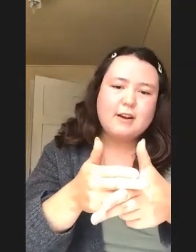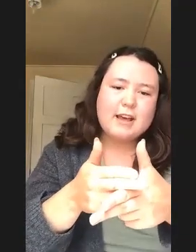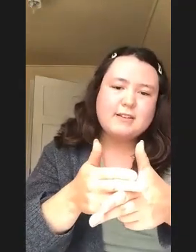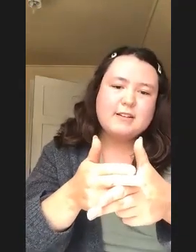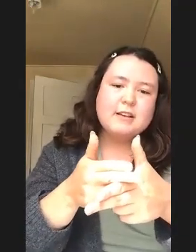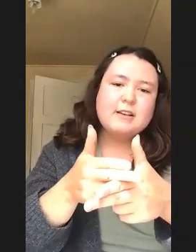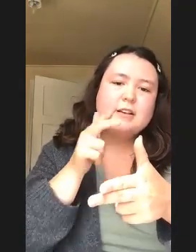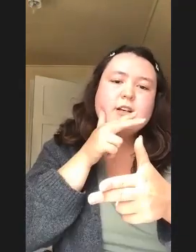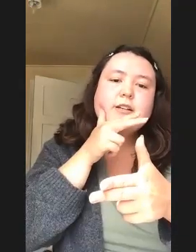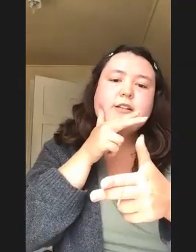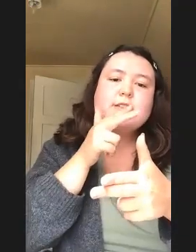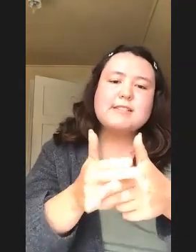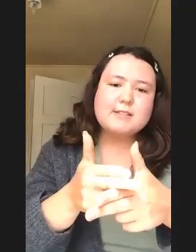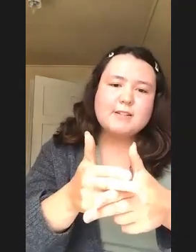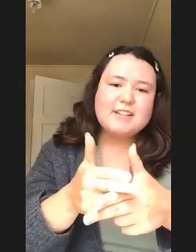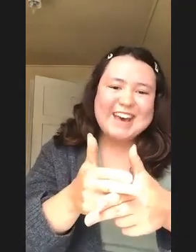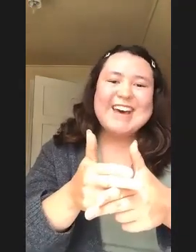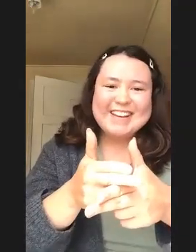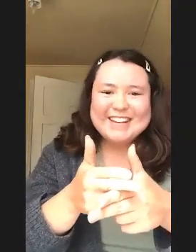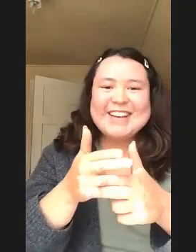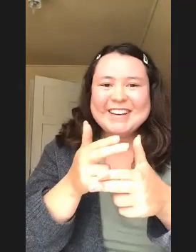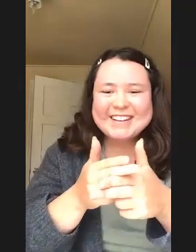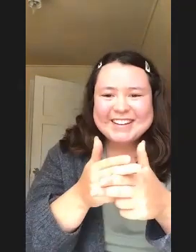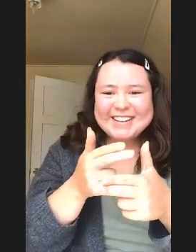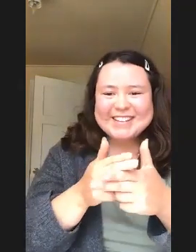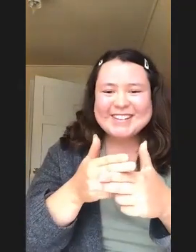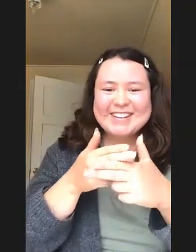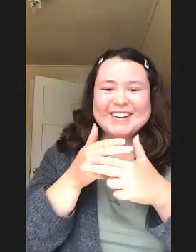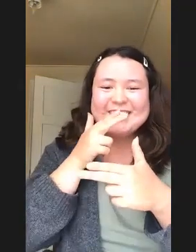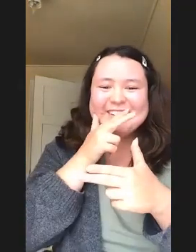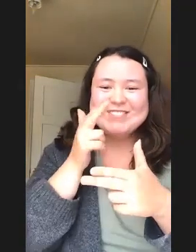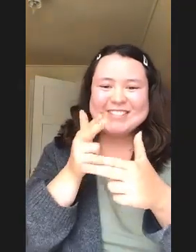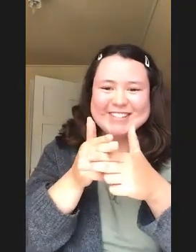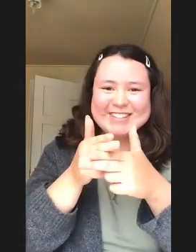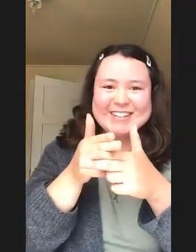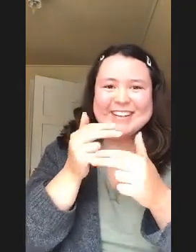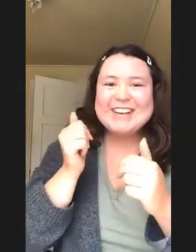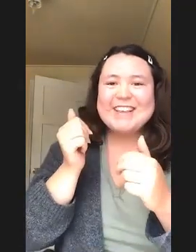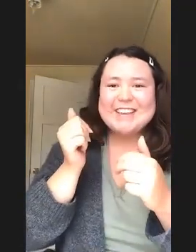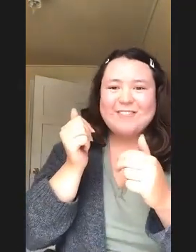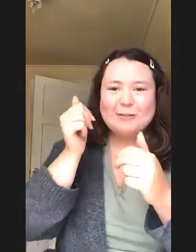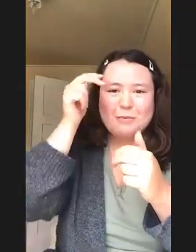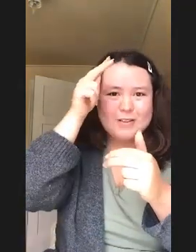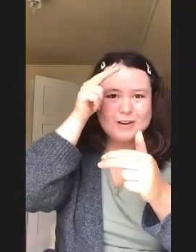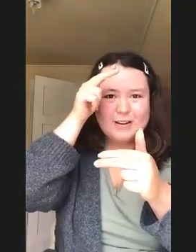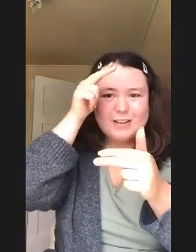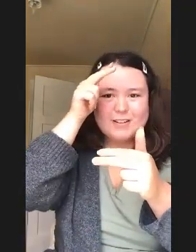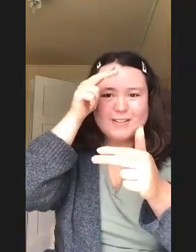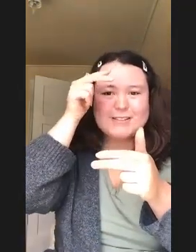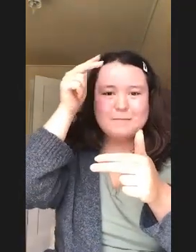hand. Sister, yeah. It's looking good. Sister. And then for brother, you would do the same, but